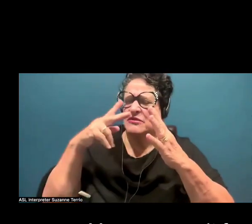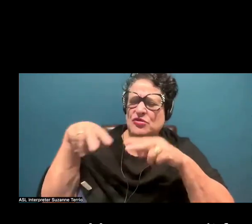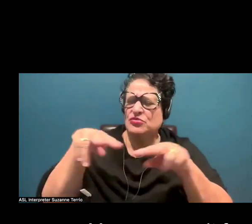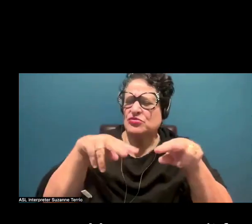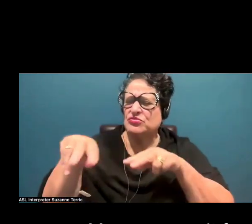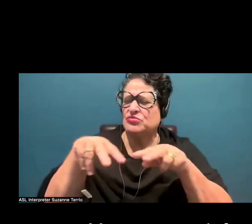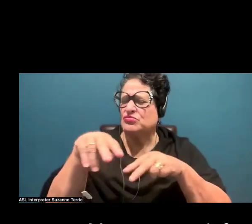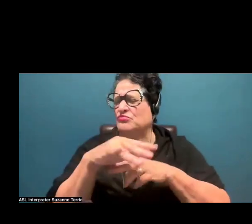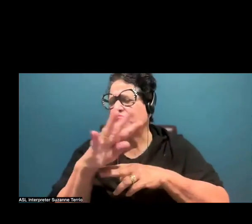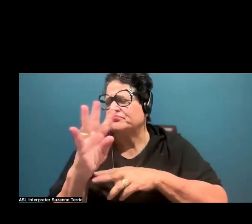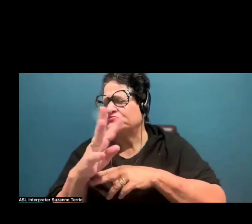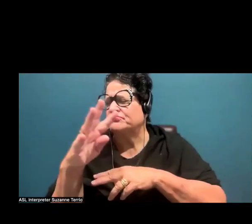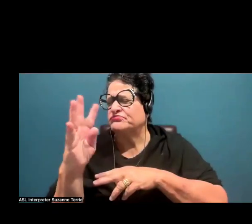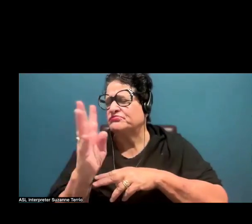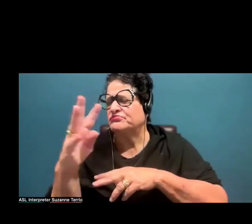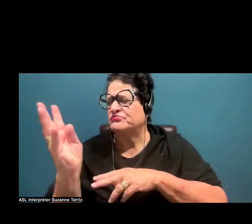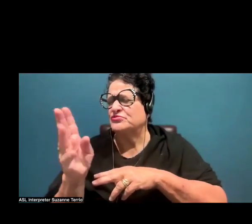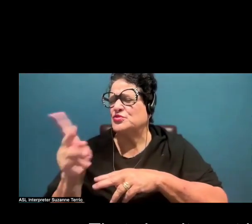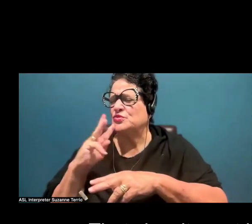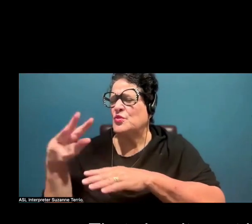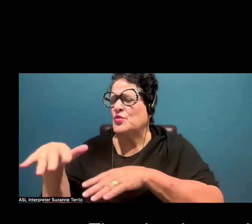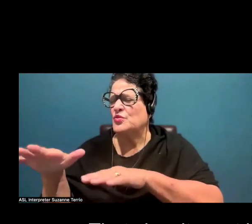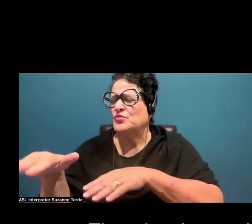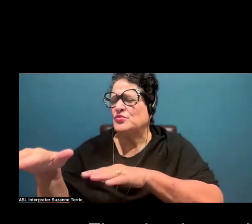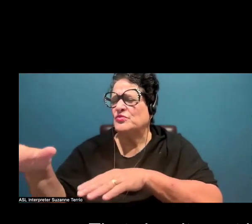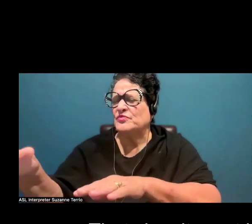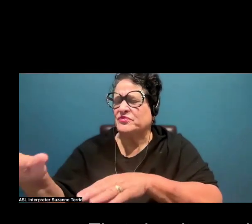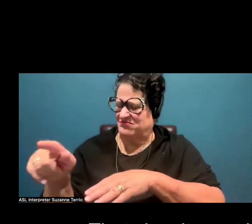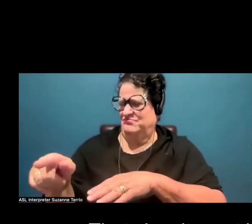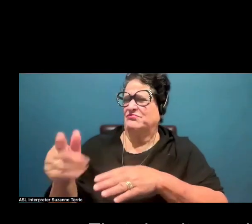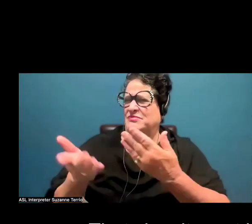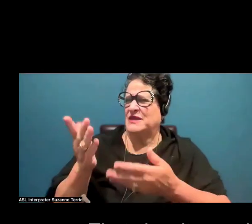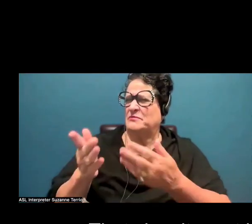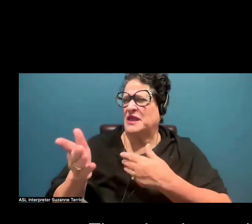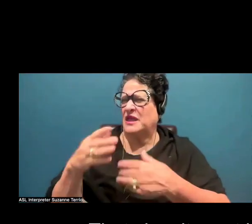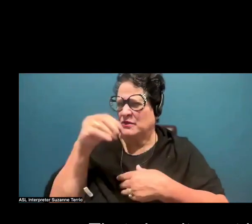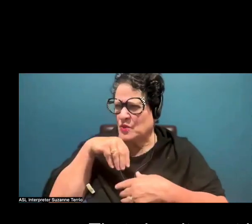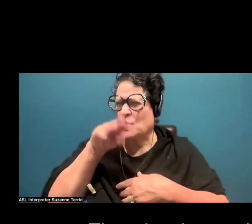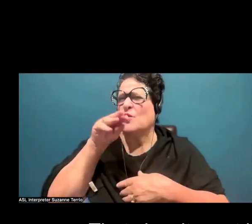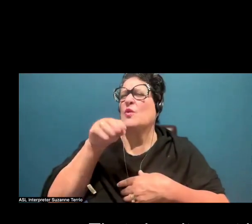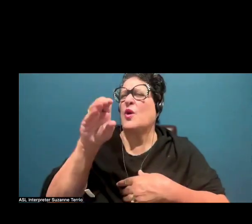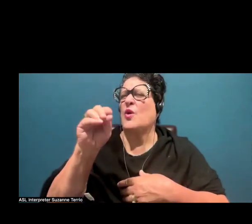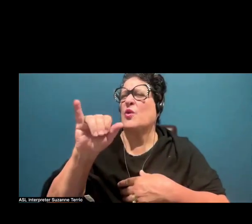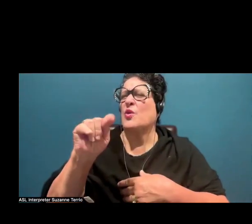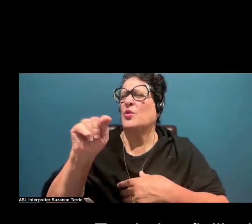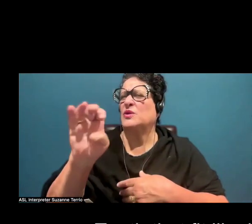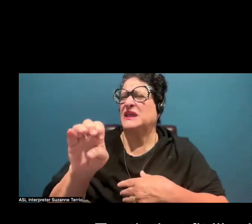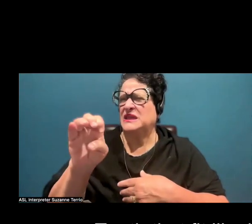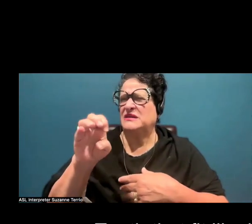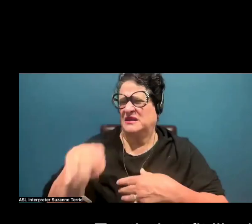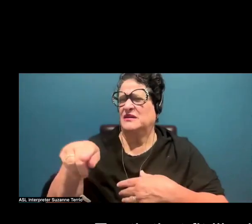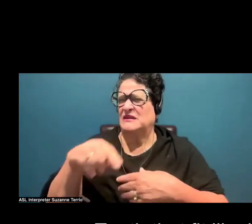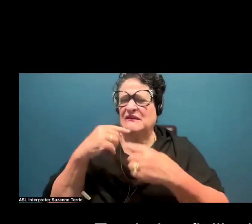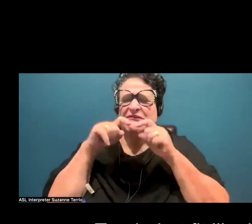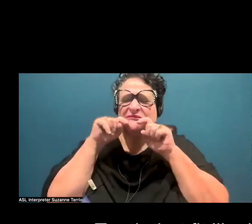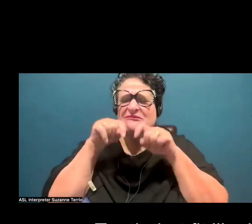bends around it as it rustles to the ocean. That size, it must be a coyote, one of the big ones hitting shoulder high. Teeth that fit